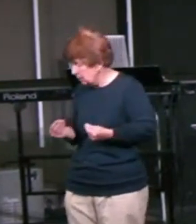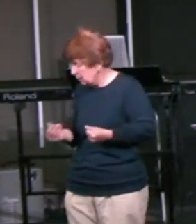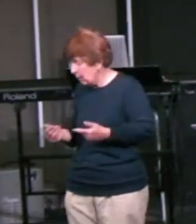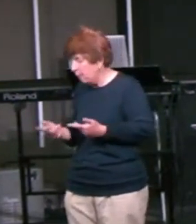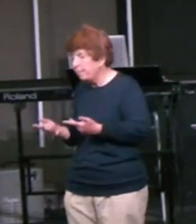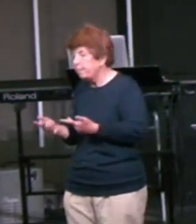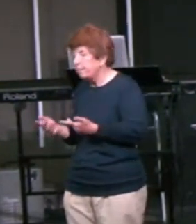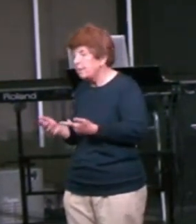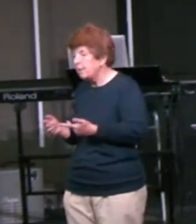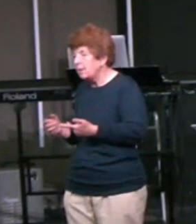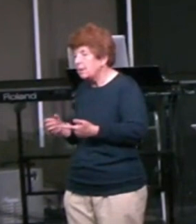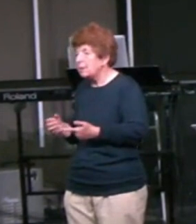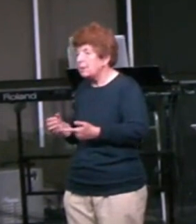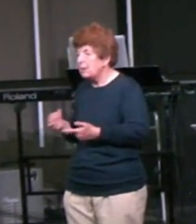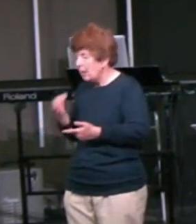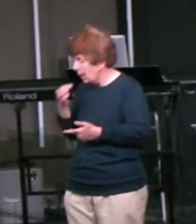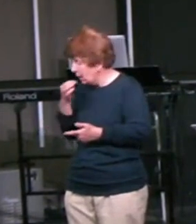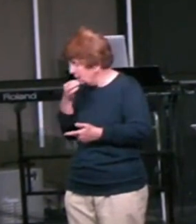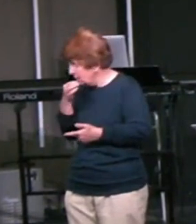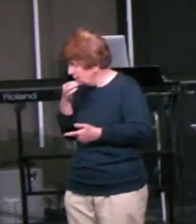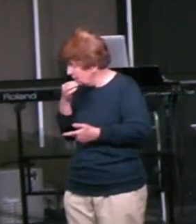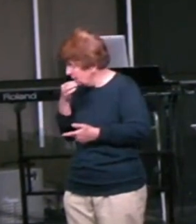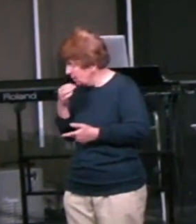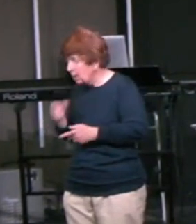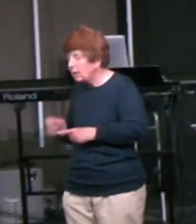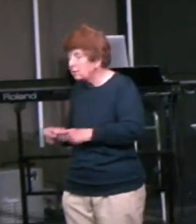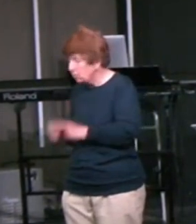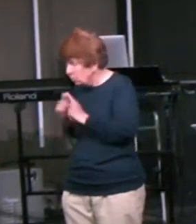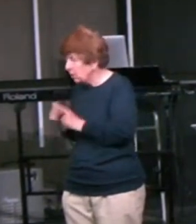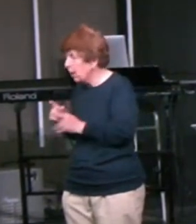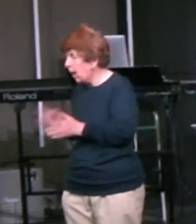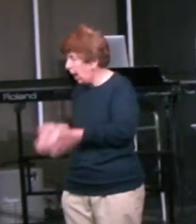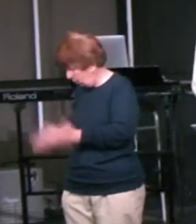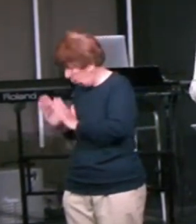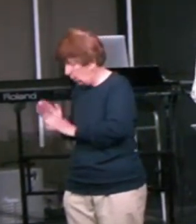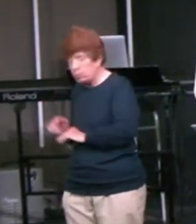For others, it is struggle street.